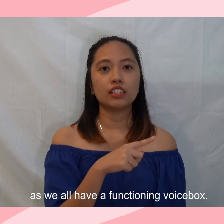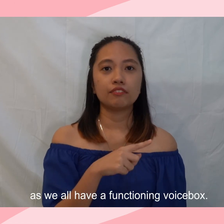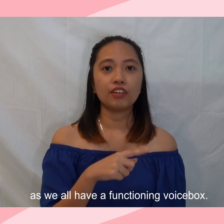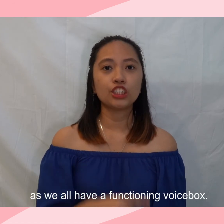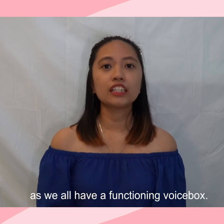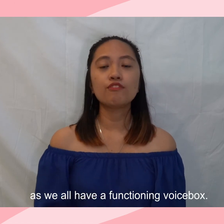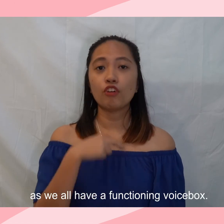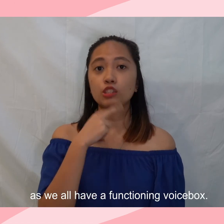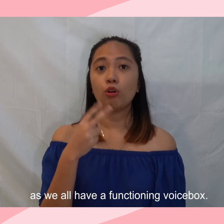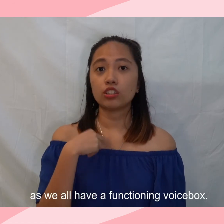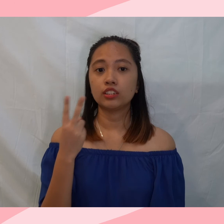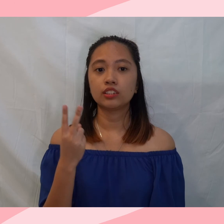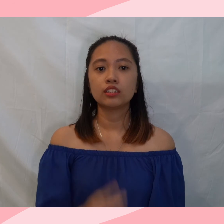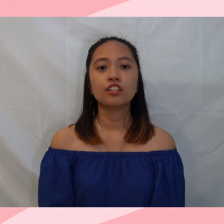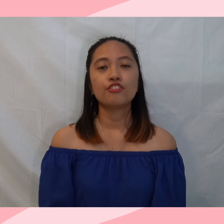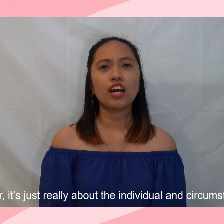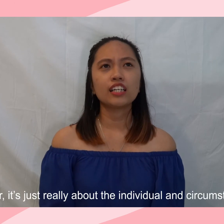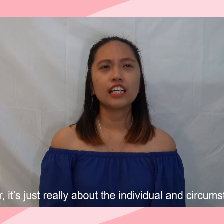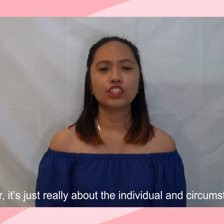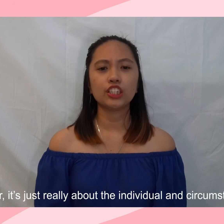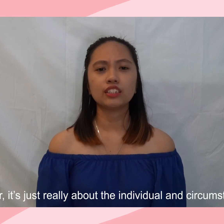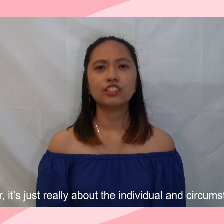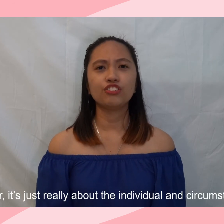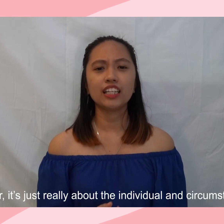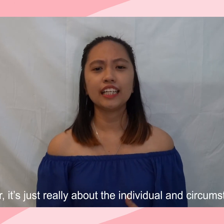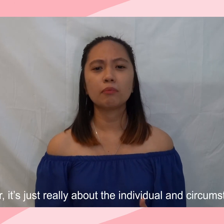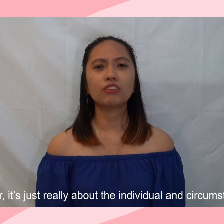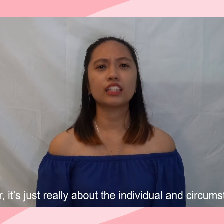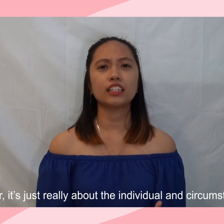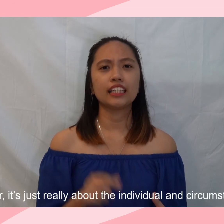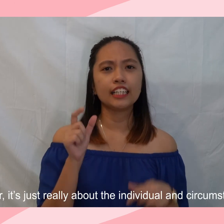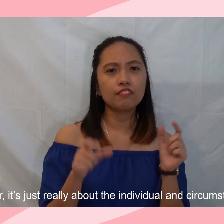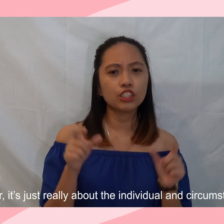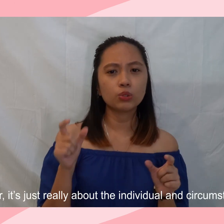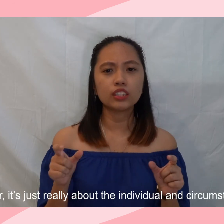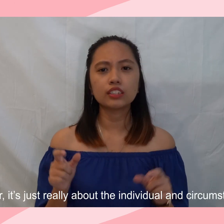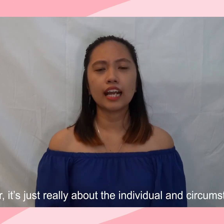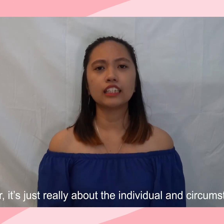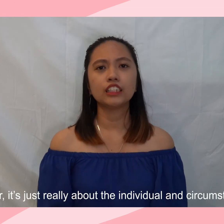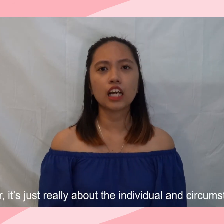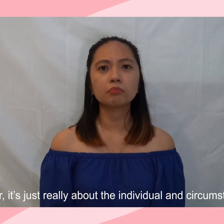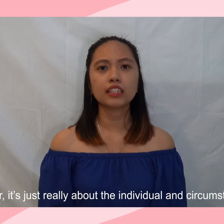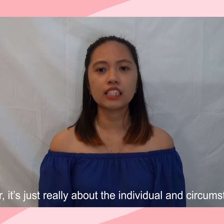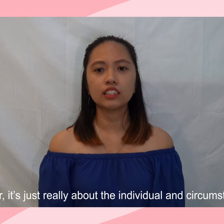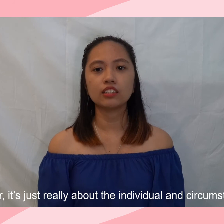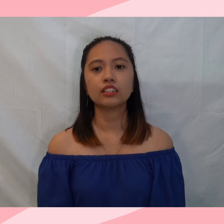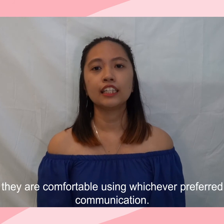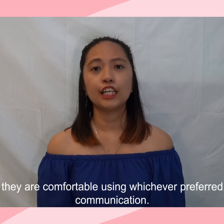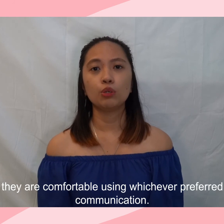a functioning voice box. Rather, it's just really about the individual and circumstances in